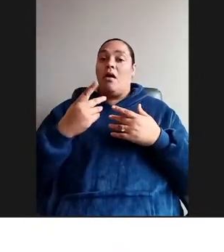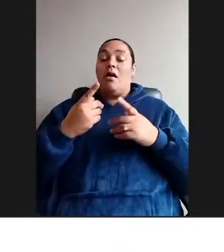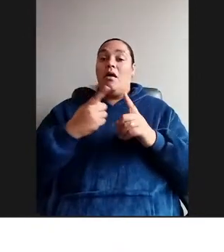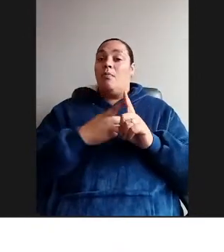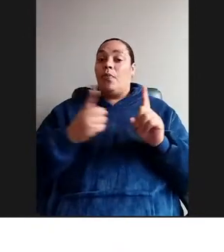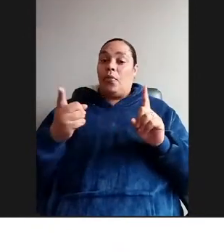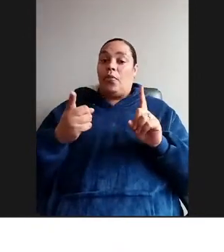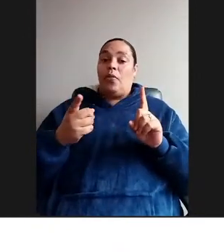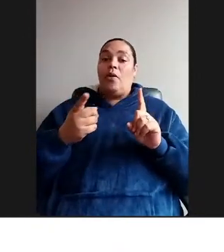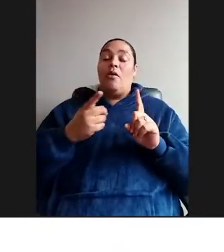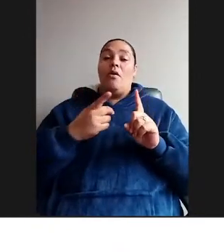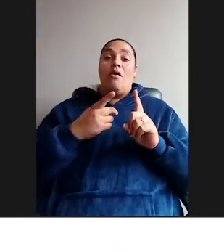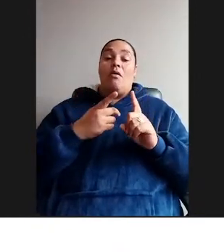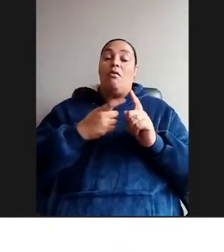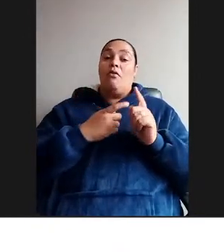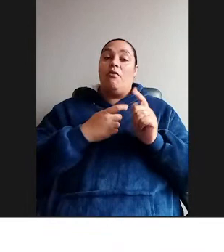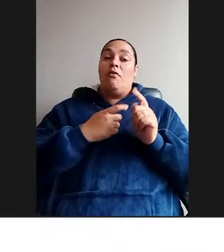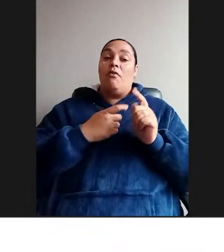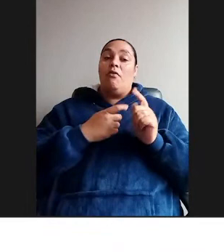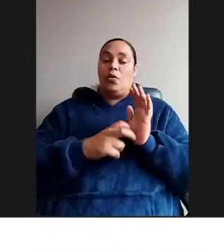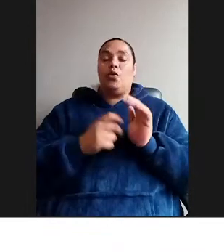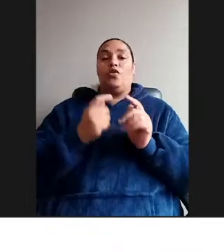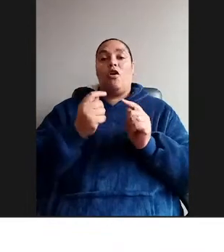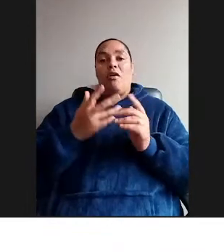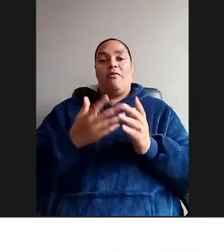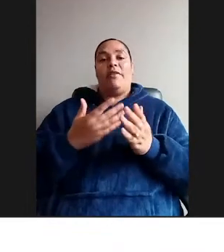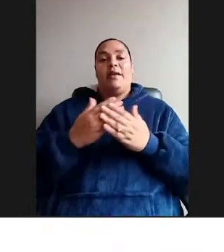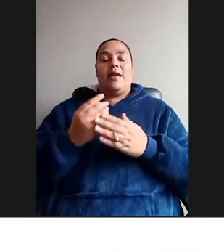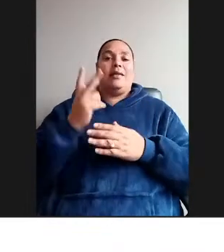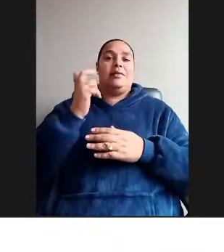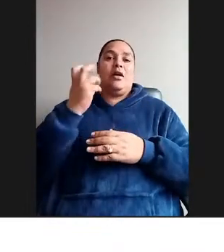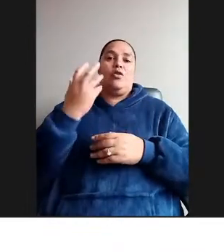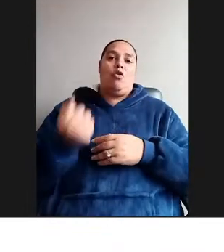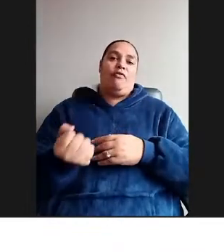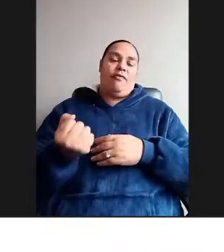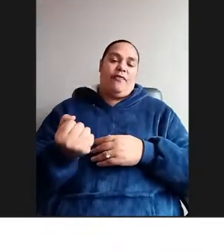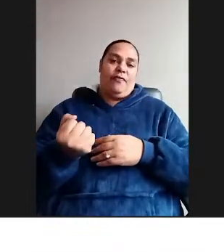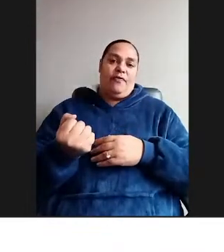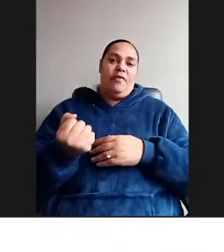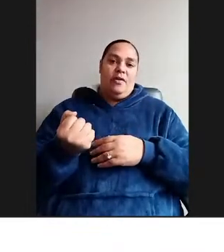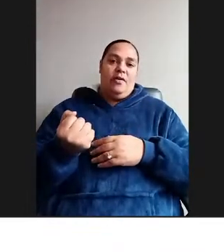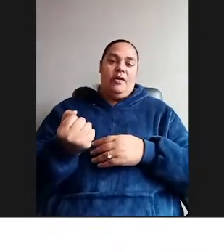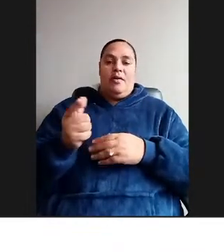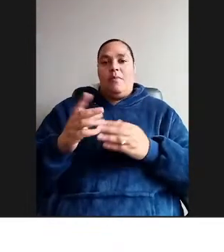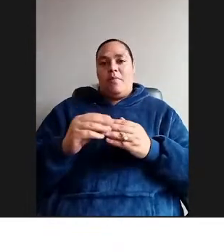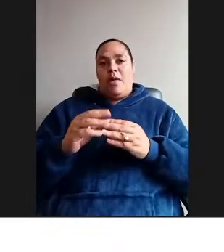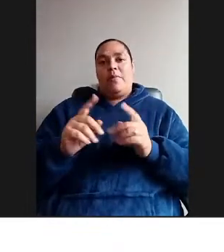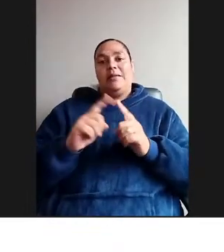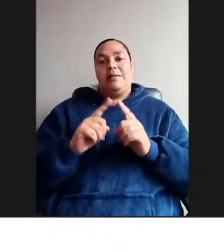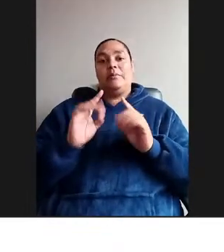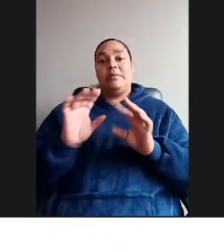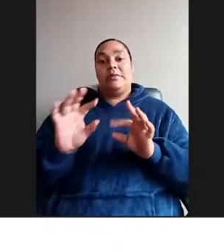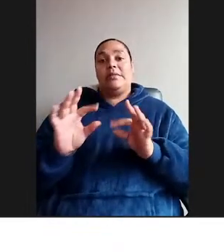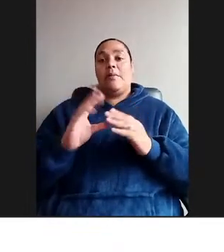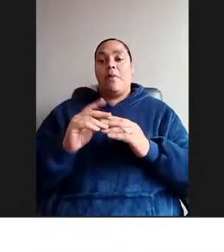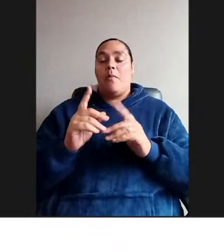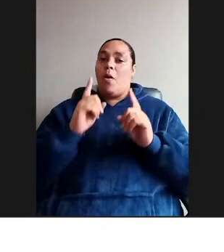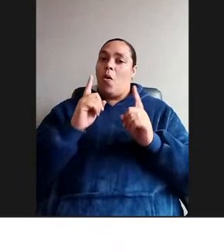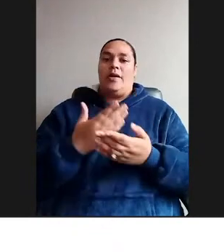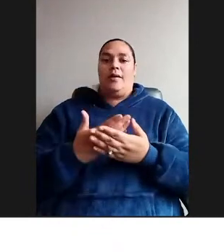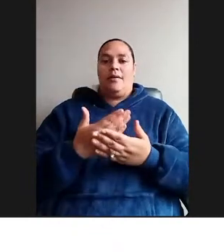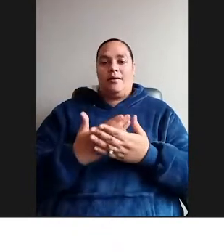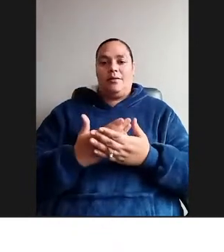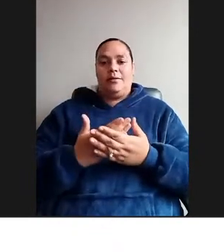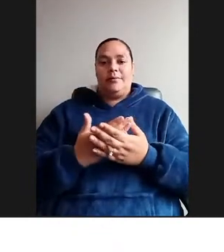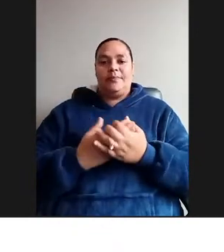presiding officer may mute the microphone of such a member and call such a member to order.